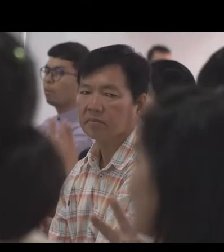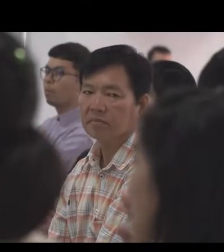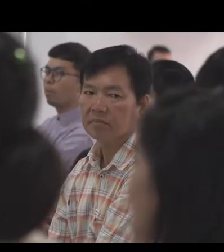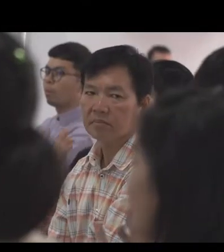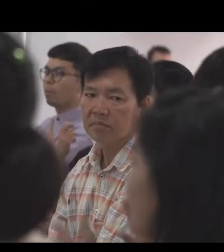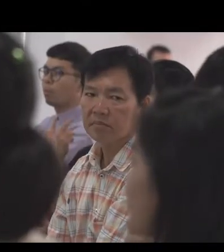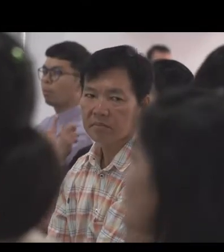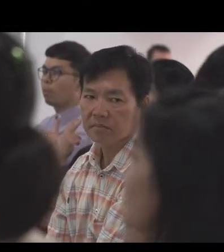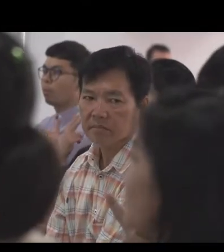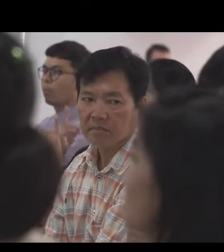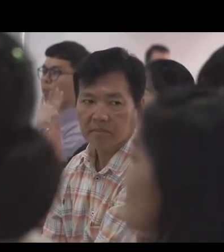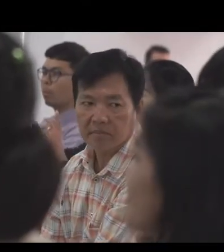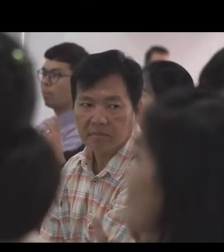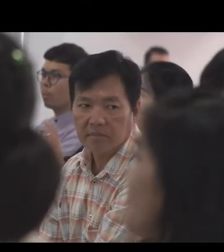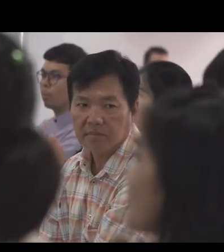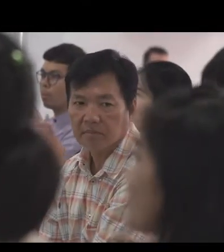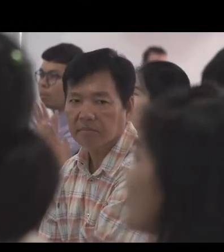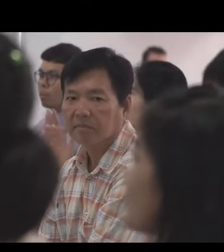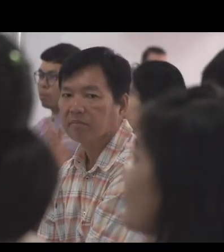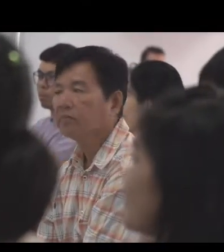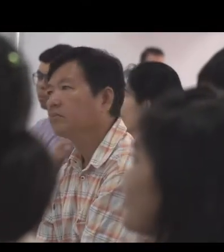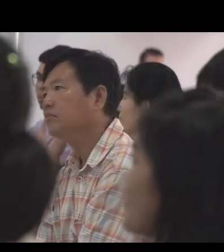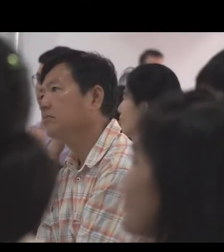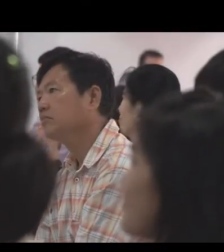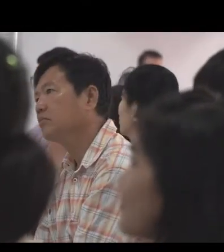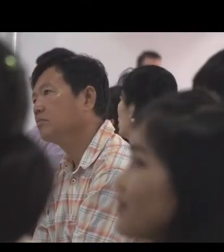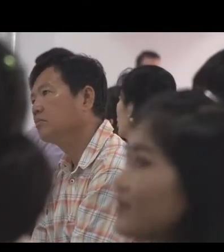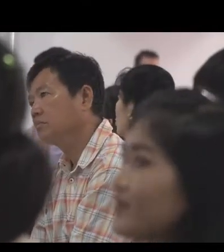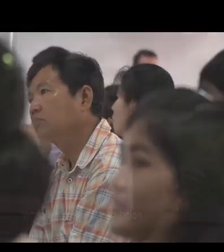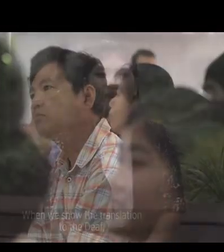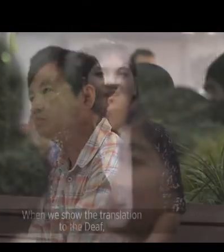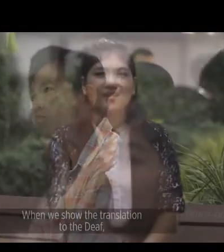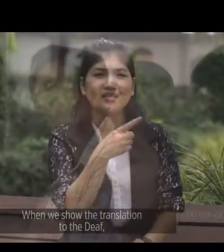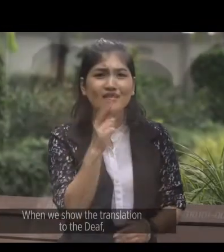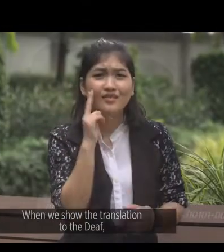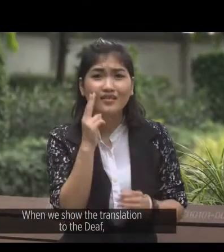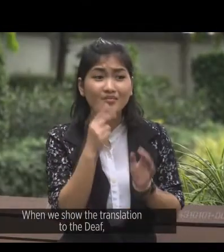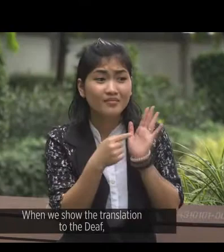can actually understand what they're looking at.